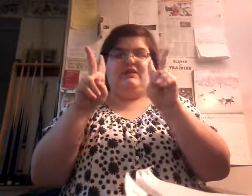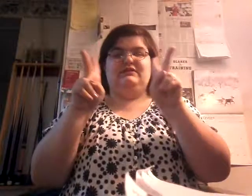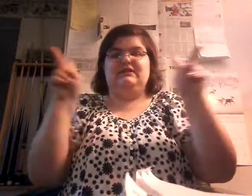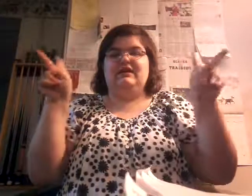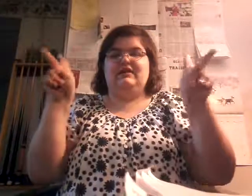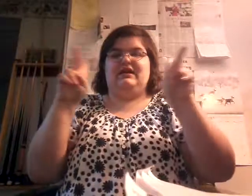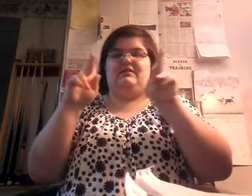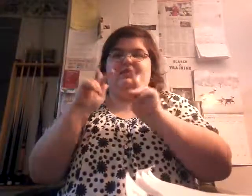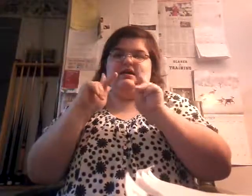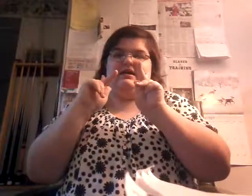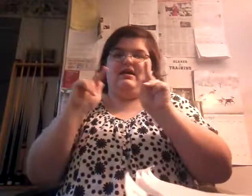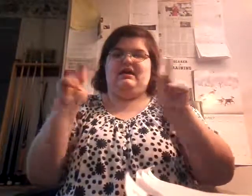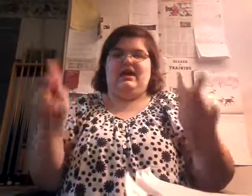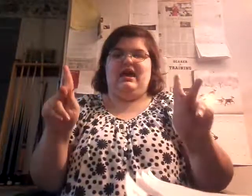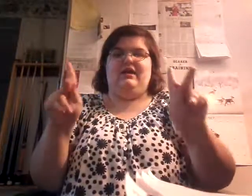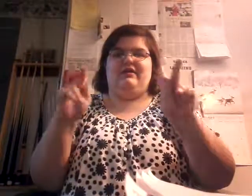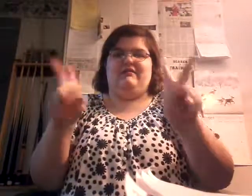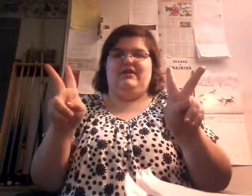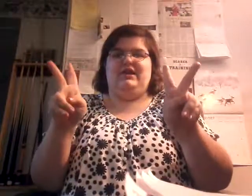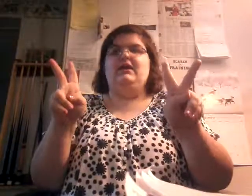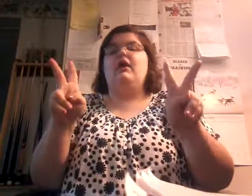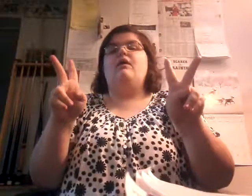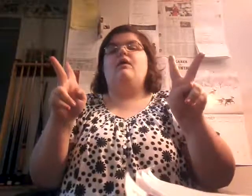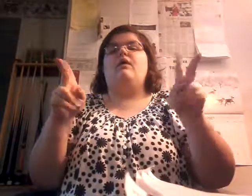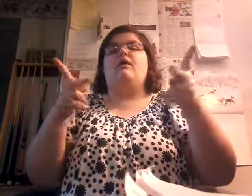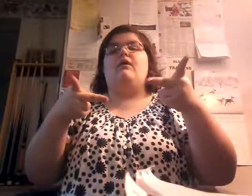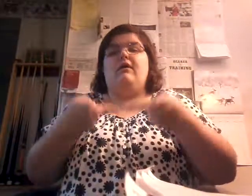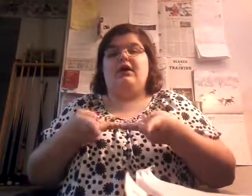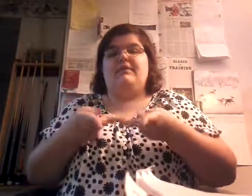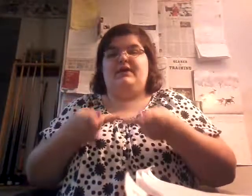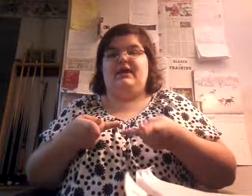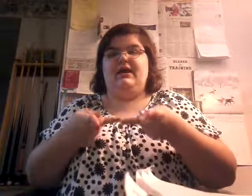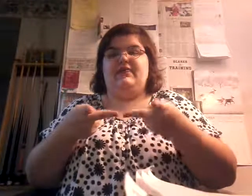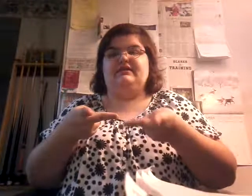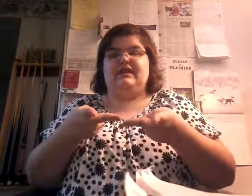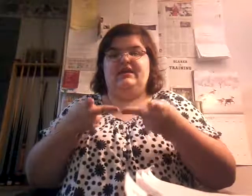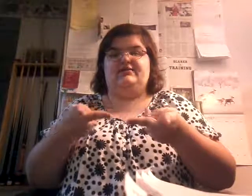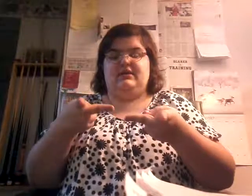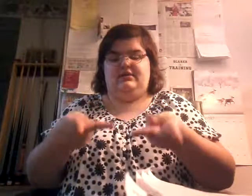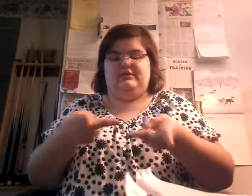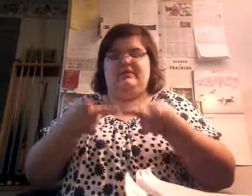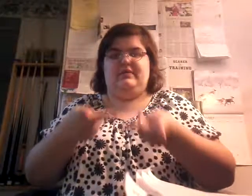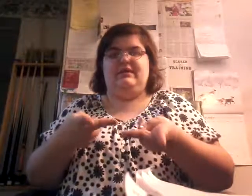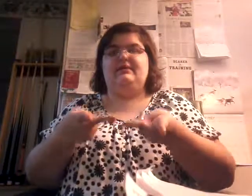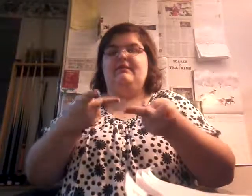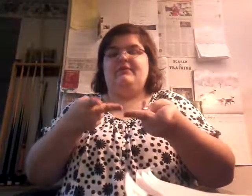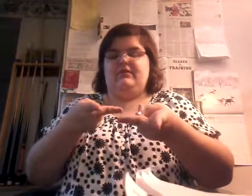fingers that can be a K or a V or a P. In this case, we're going to use them as P's. We're